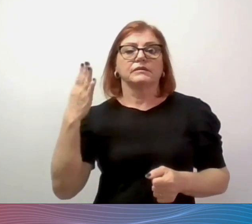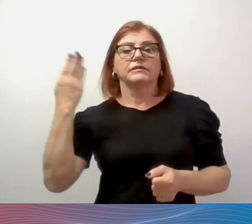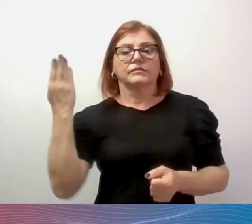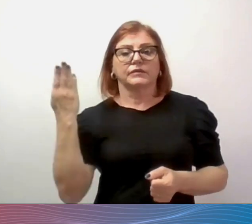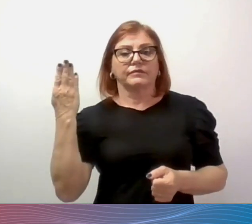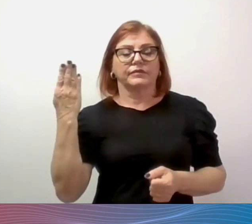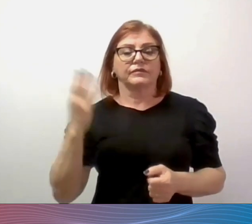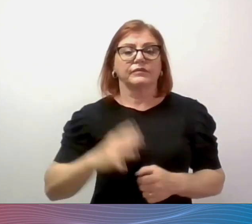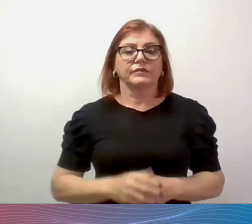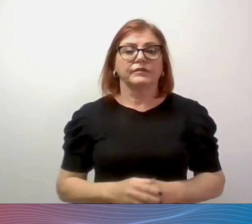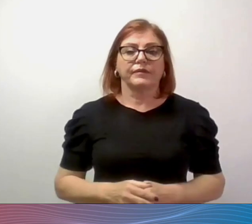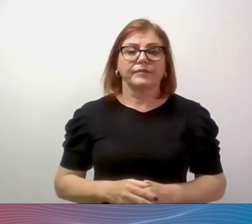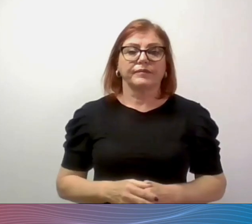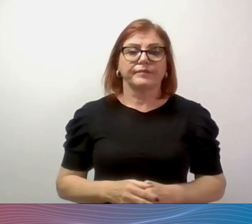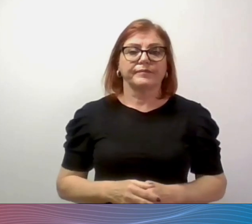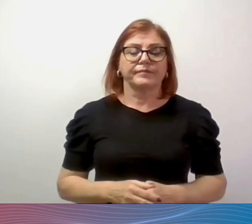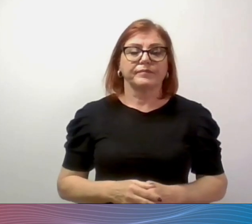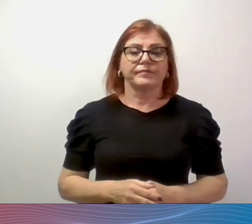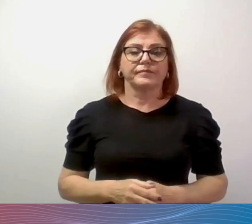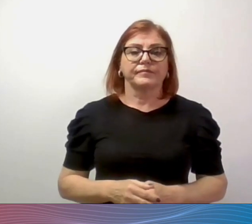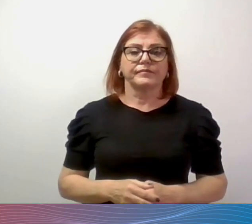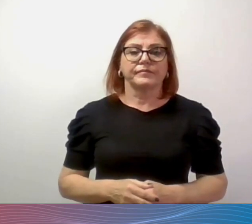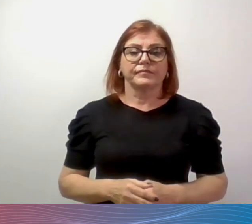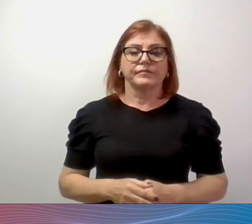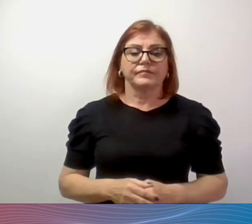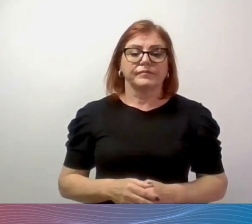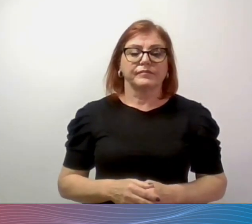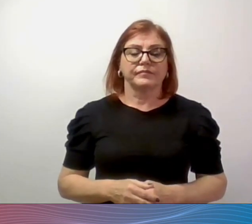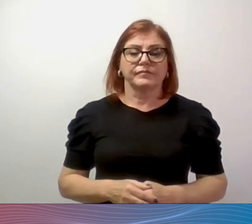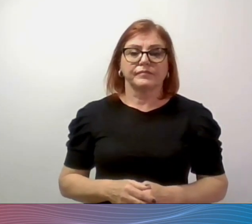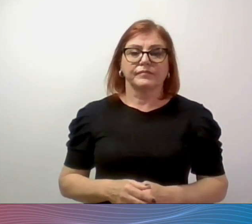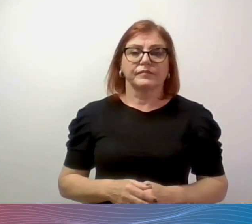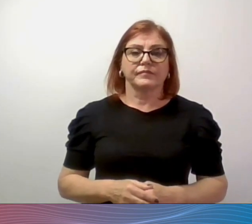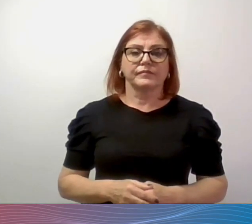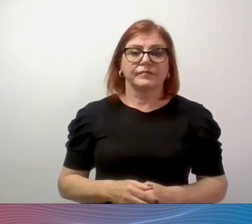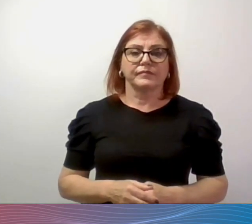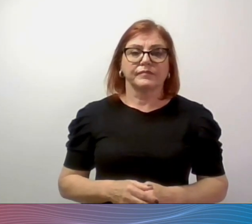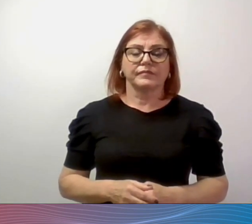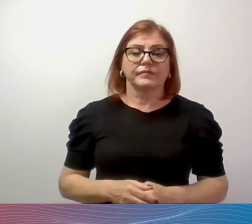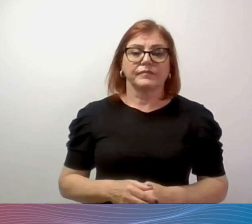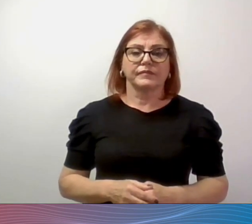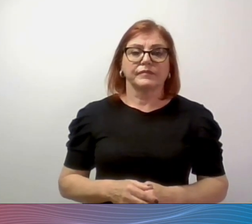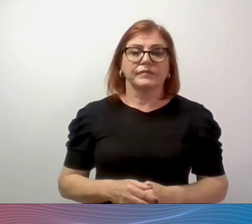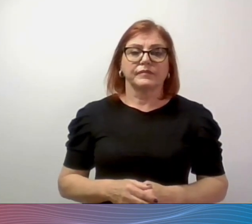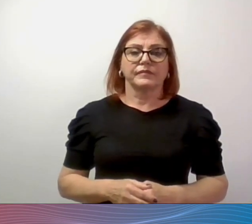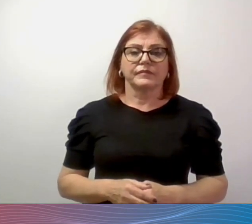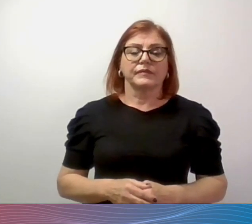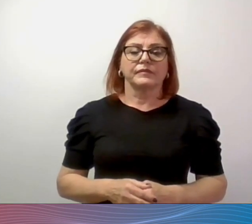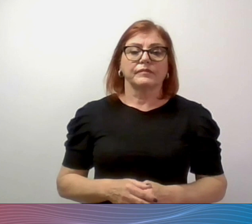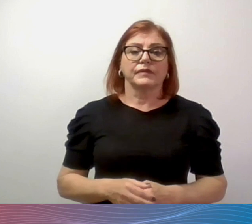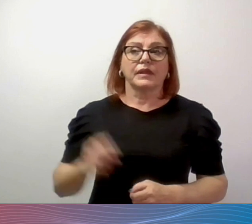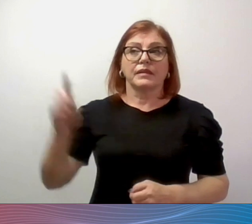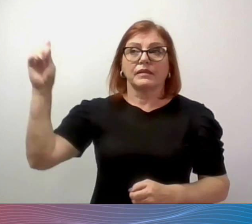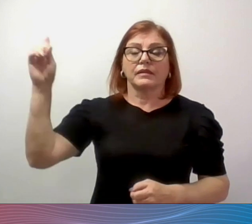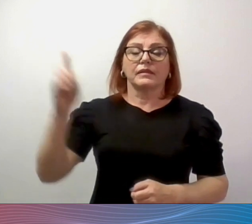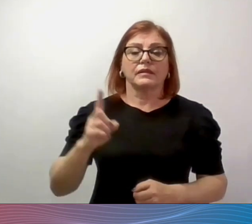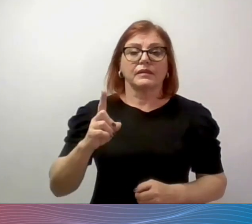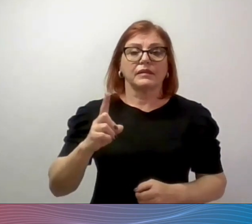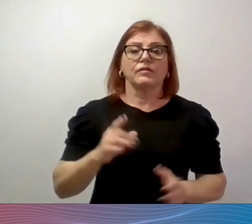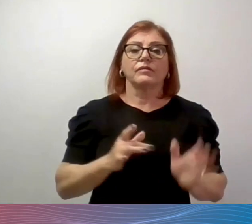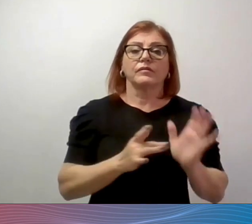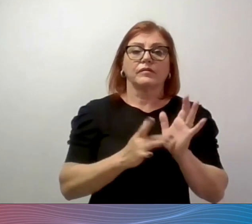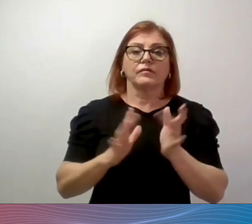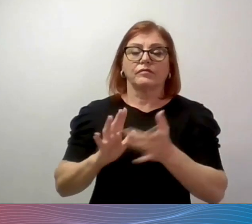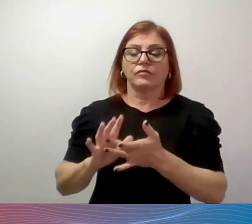mundo, também eu os envio ao mundo. Verse 18, as you sent me into the world, I also have sent them into the